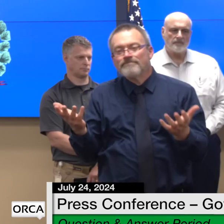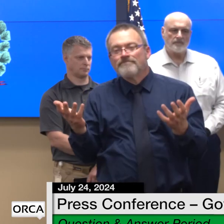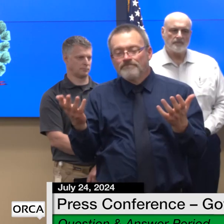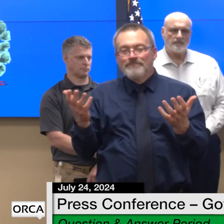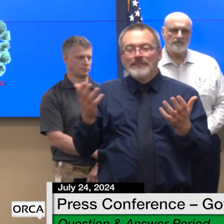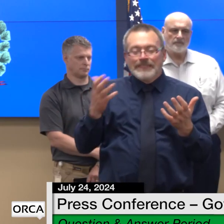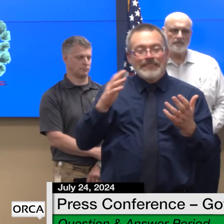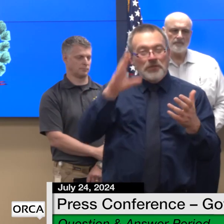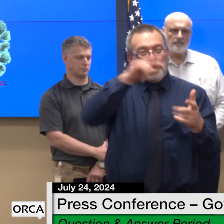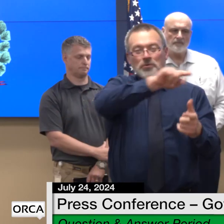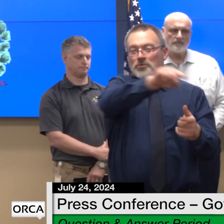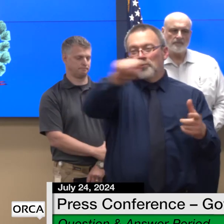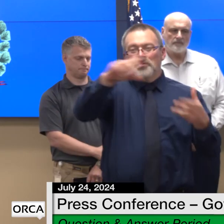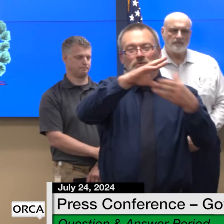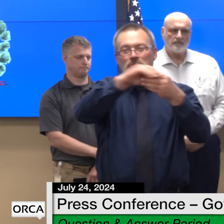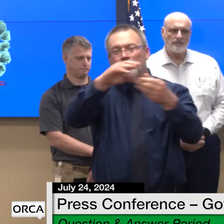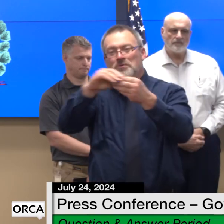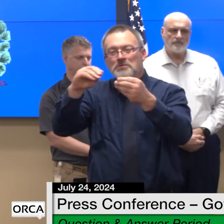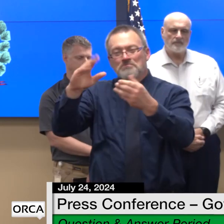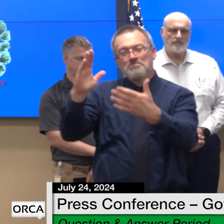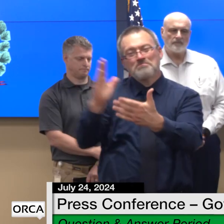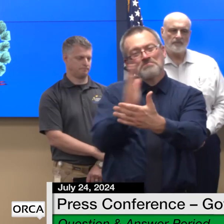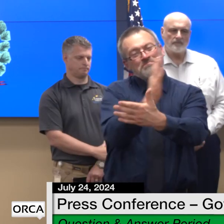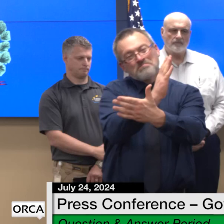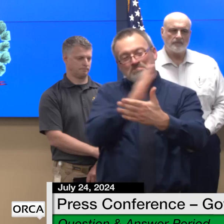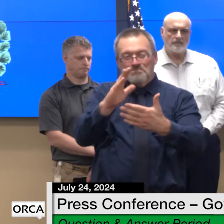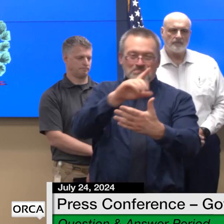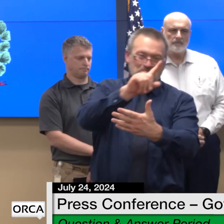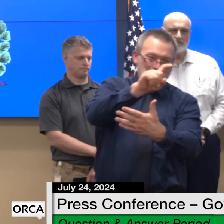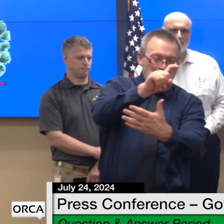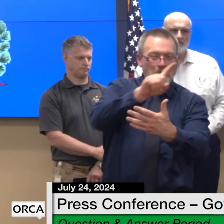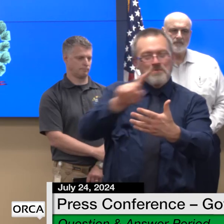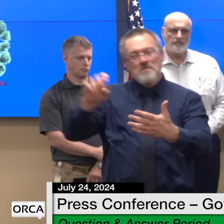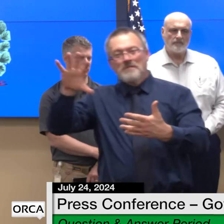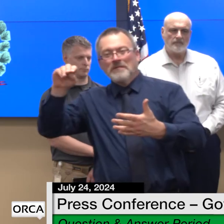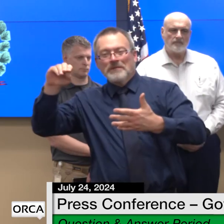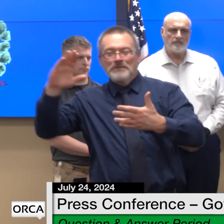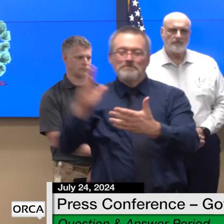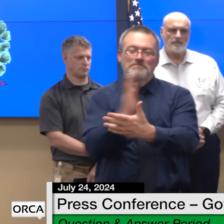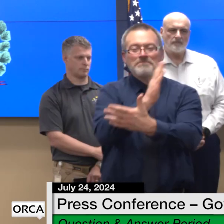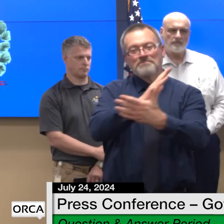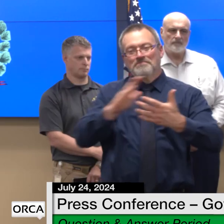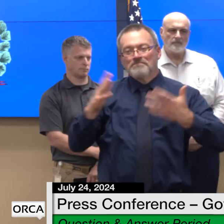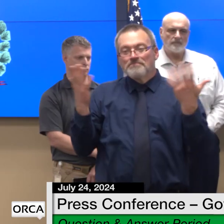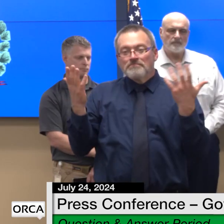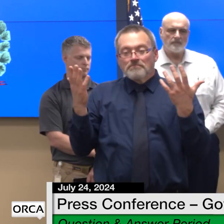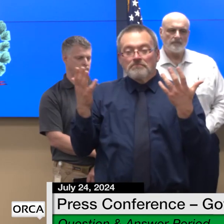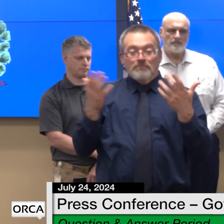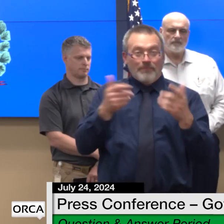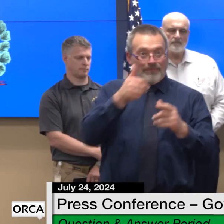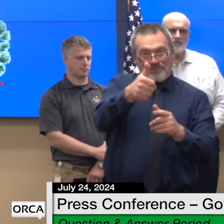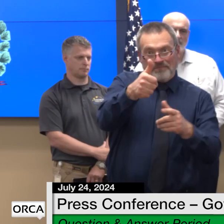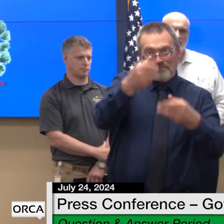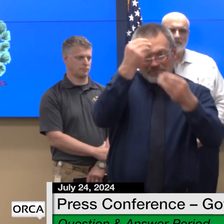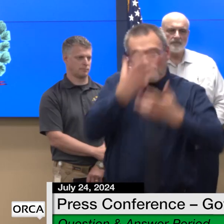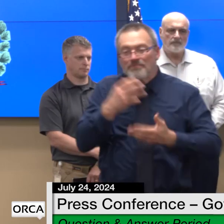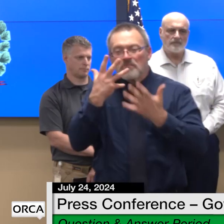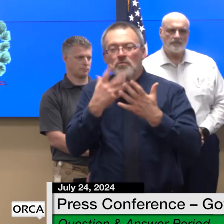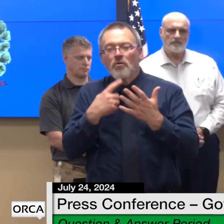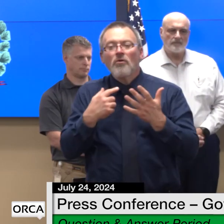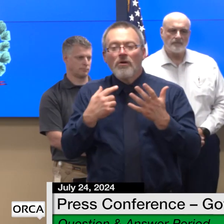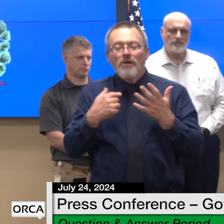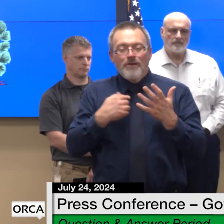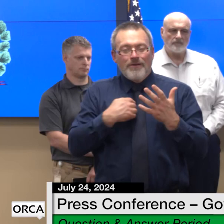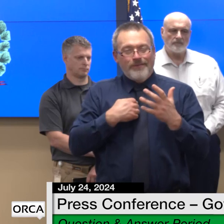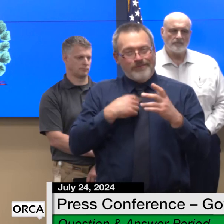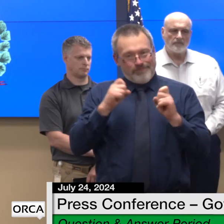be between 100 and 150 homes that are self-reported as uninhabitable or seriously damaged. But